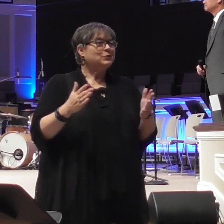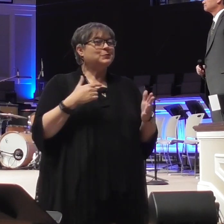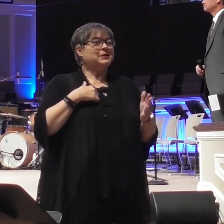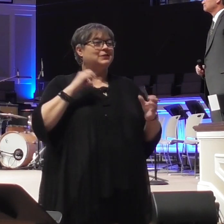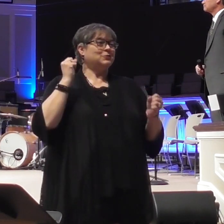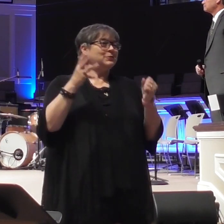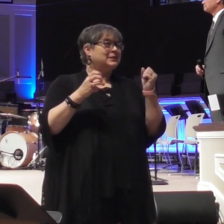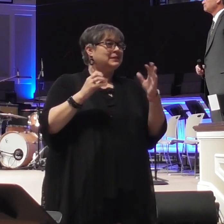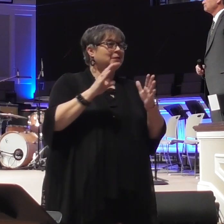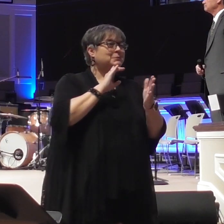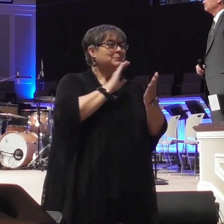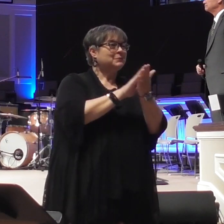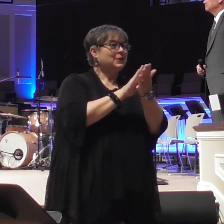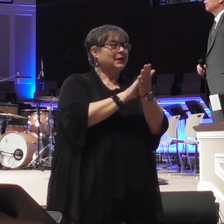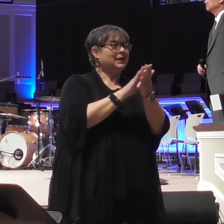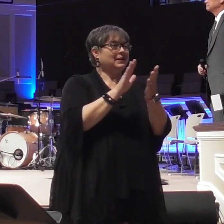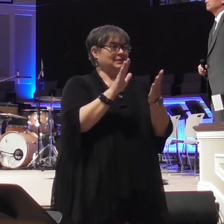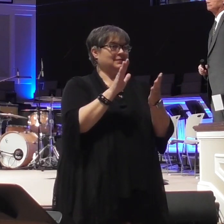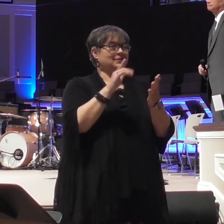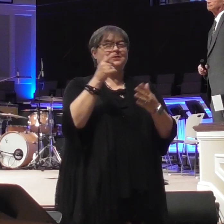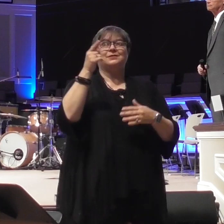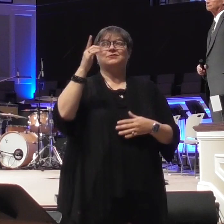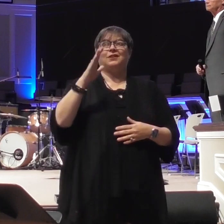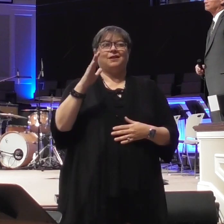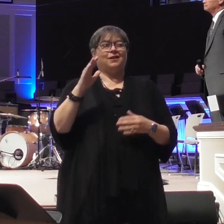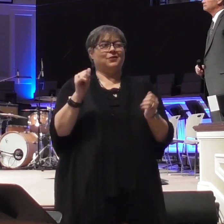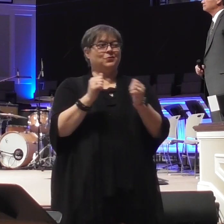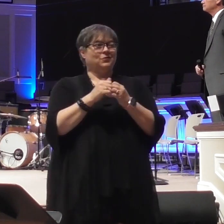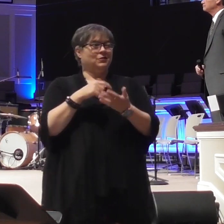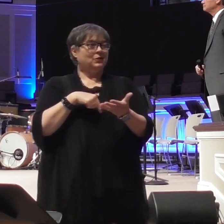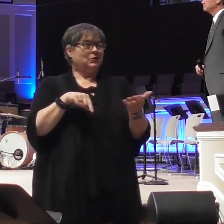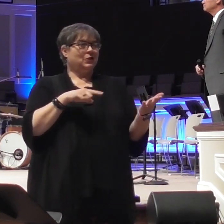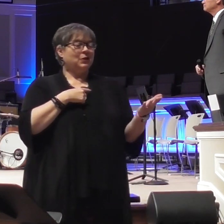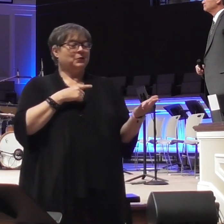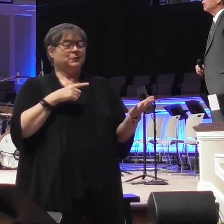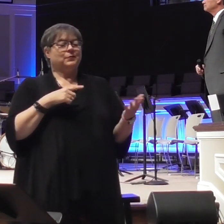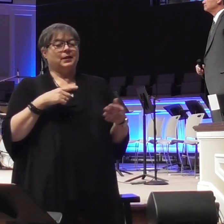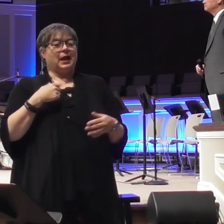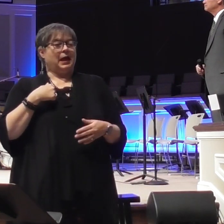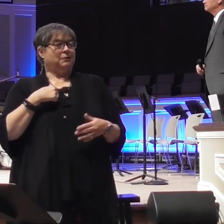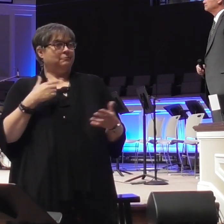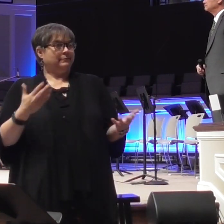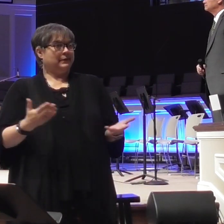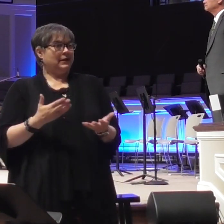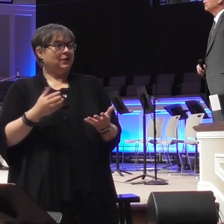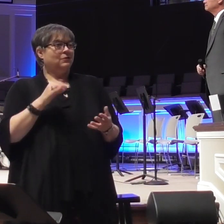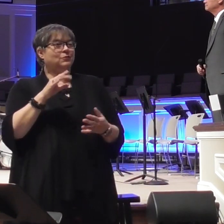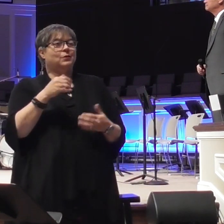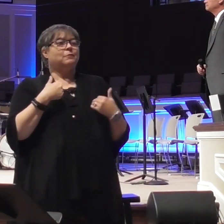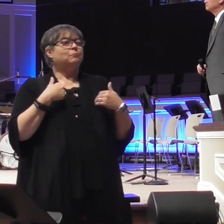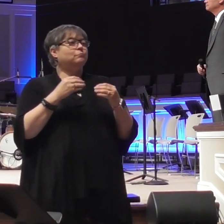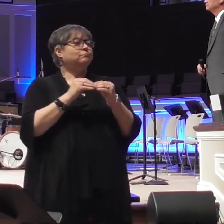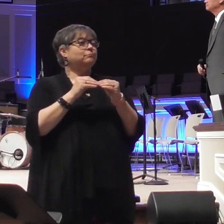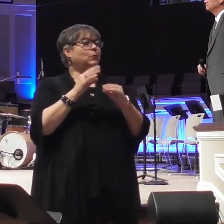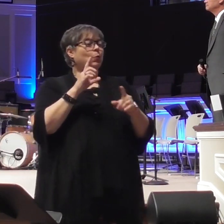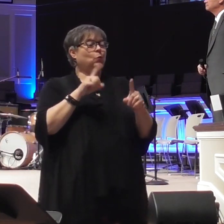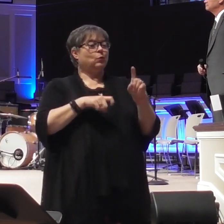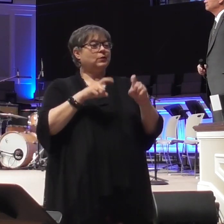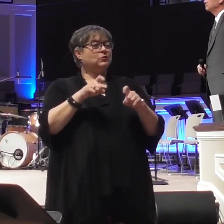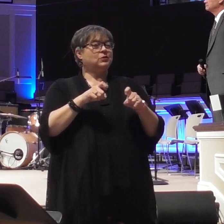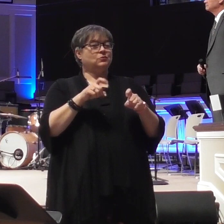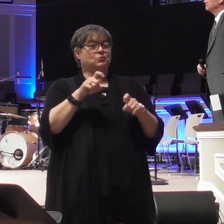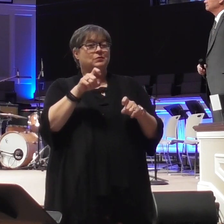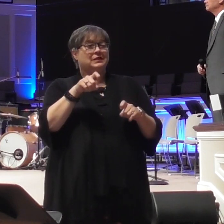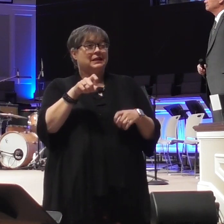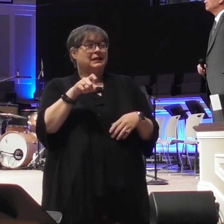If this message this morning challenged you and you need to talk some more about it, I'm going to hang around after the worship service is over. I want to pastor and shepherd you well. And so if you have